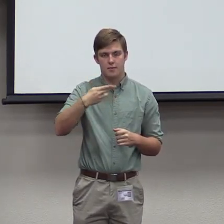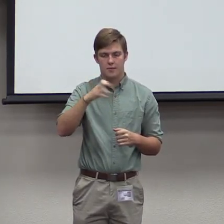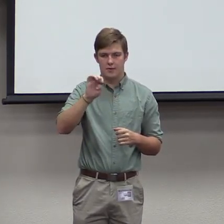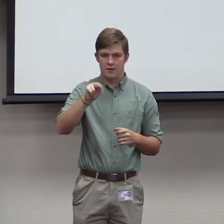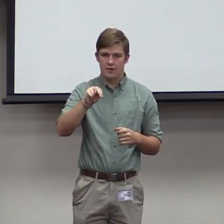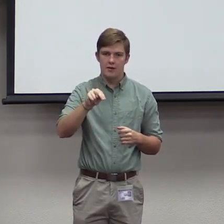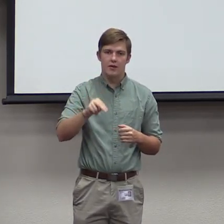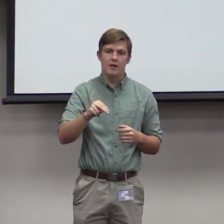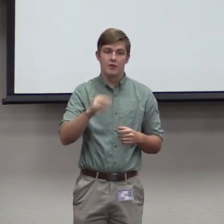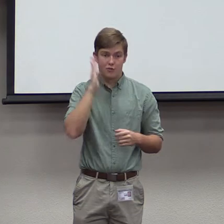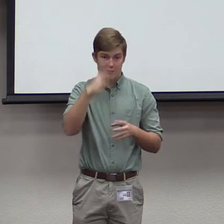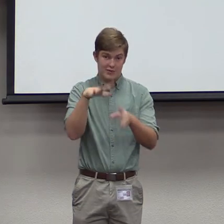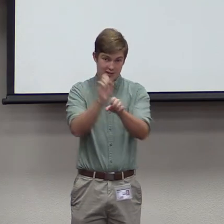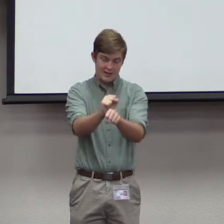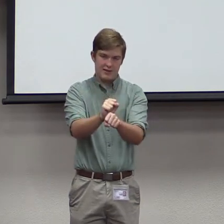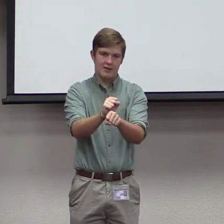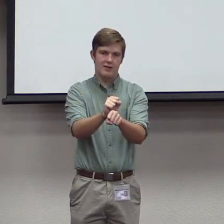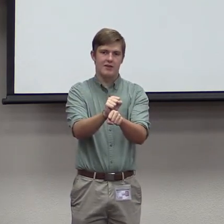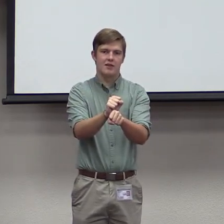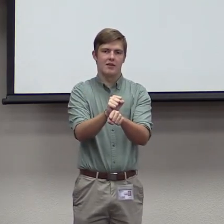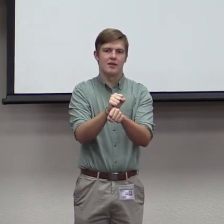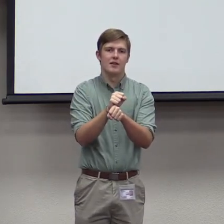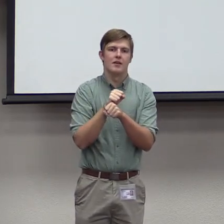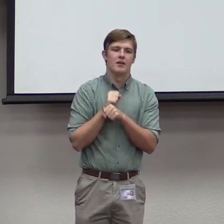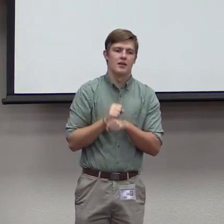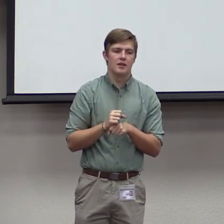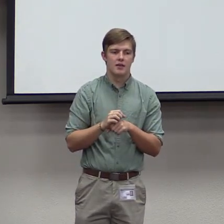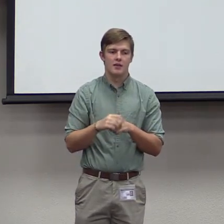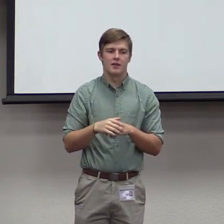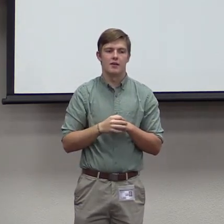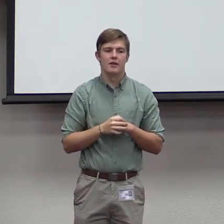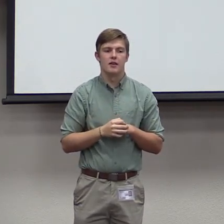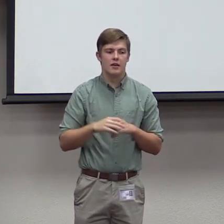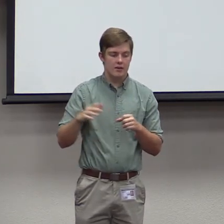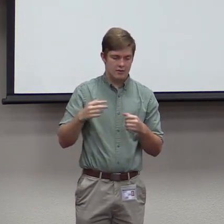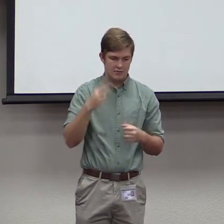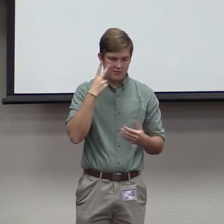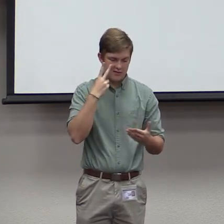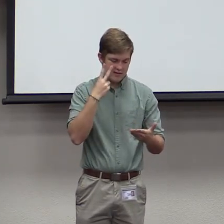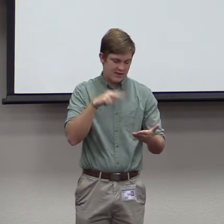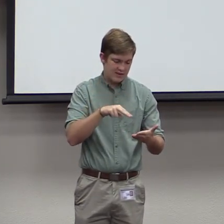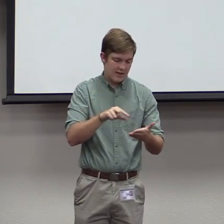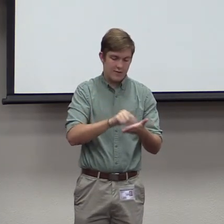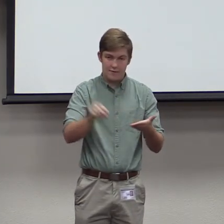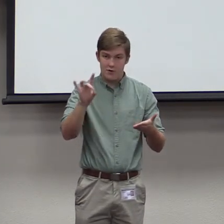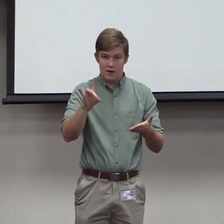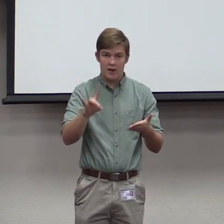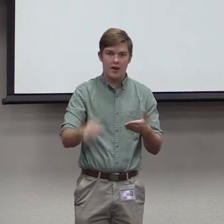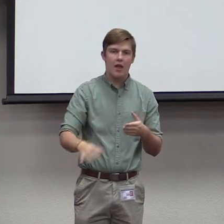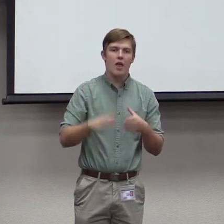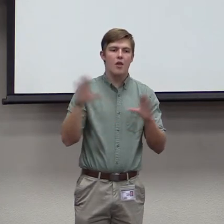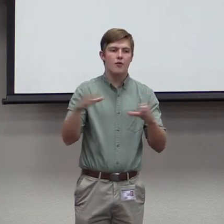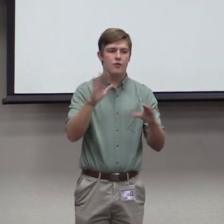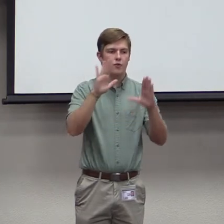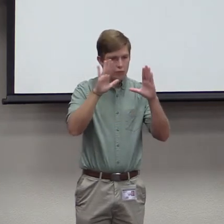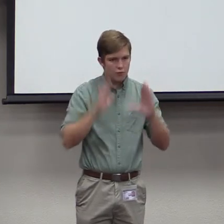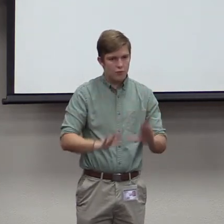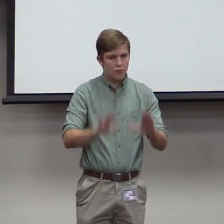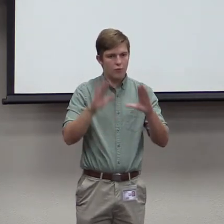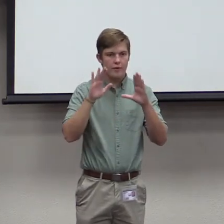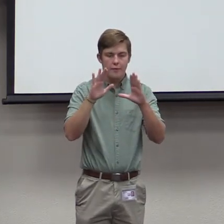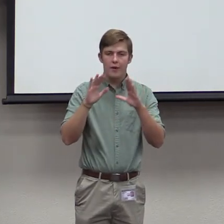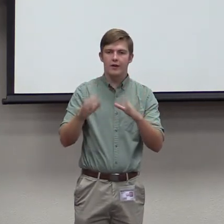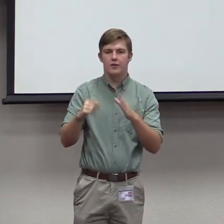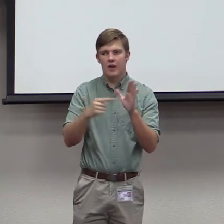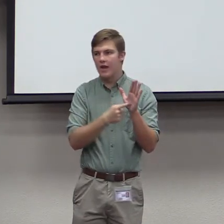get seized. Look at Acts 6 and verse 8. "Stephen, full of grace and power, was doing great wonders and signs among the people. And